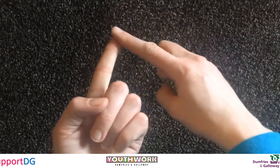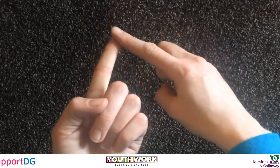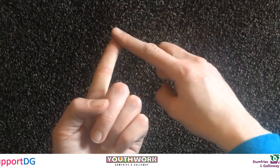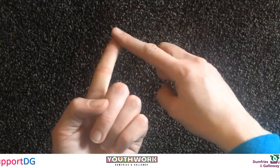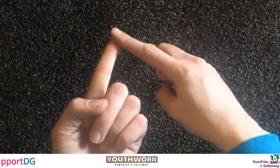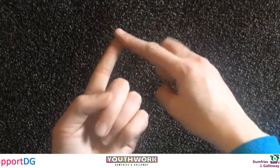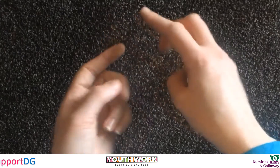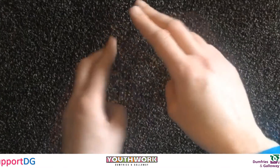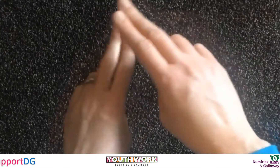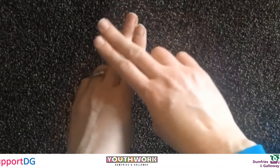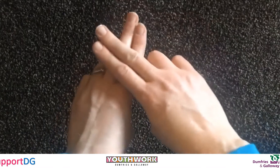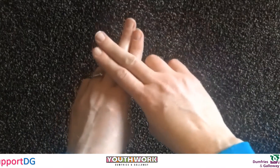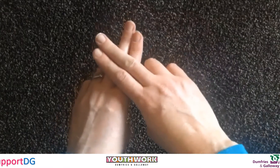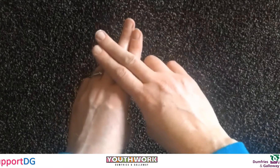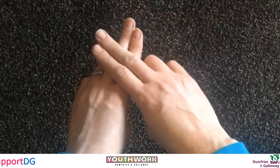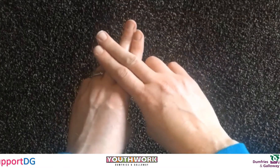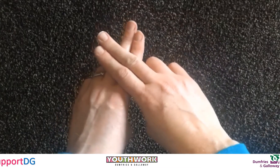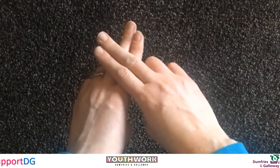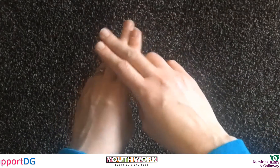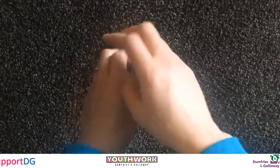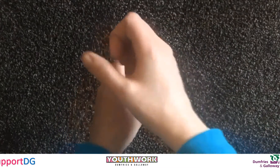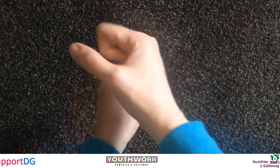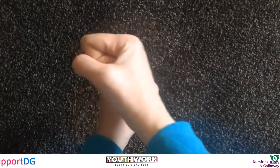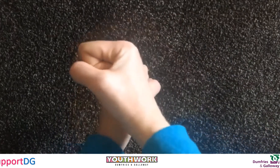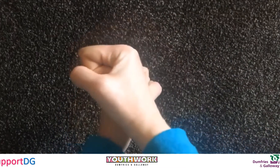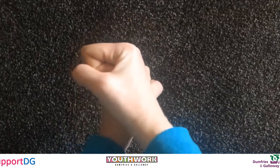E, F, G,